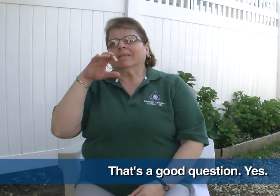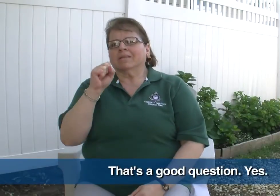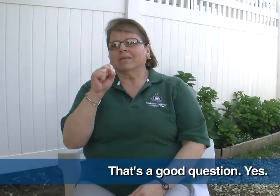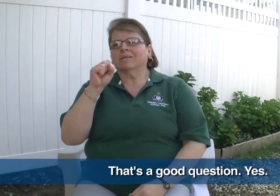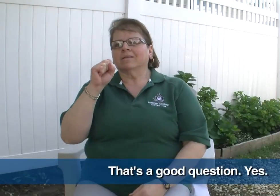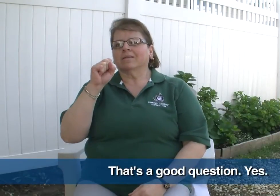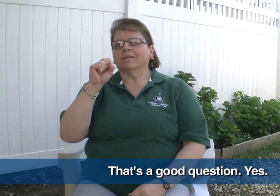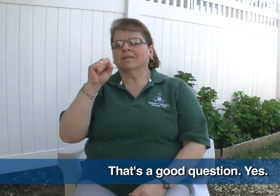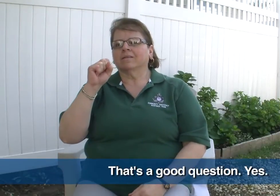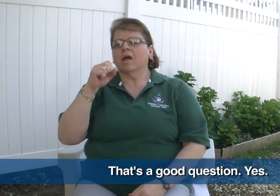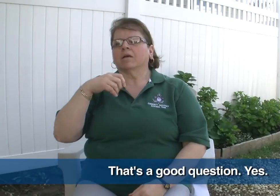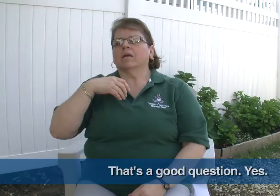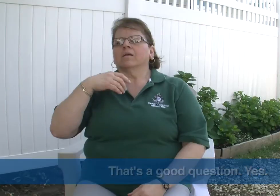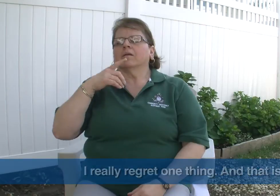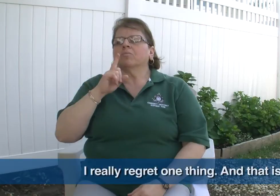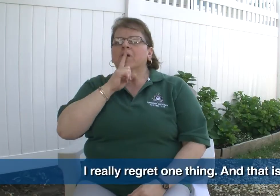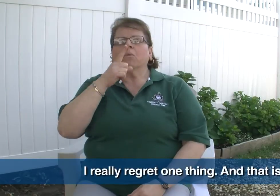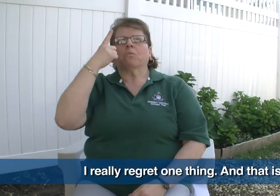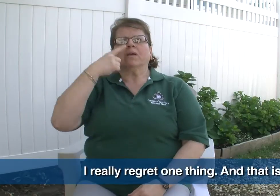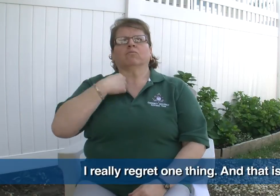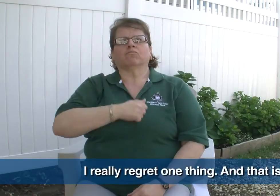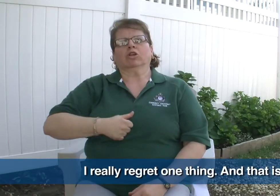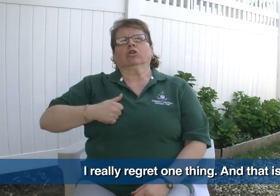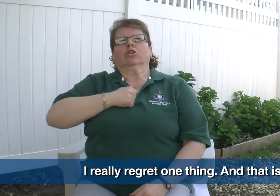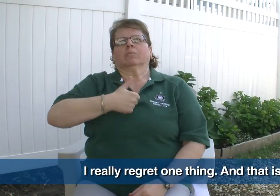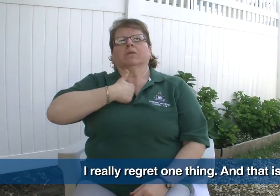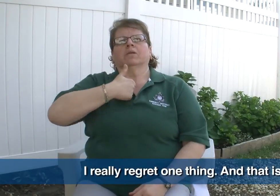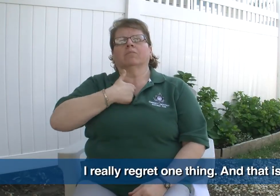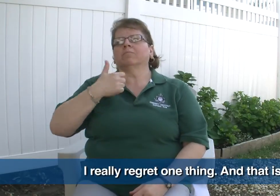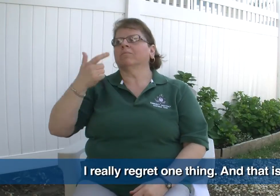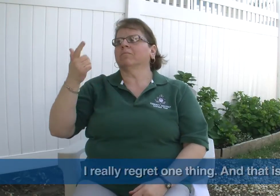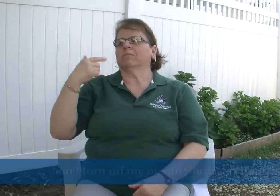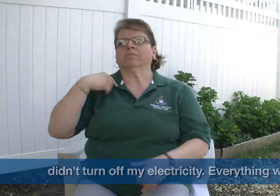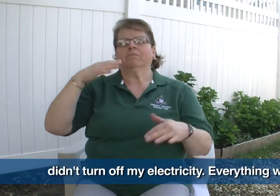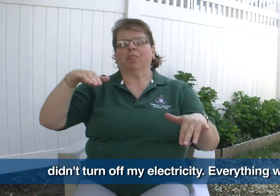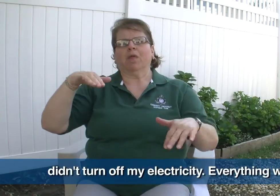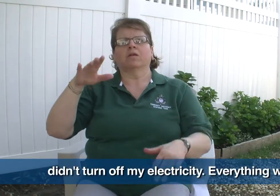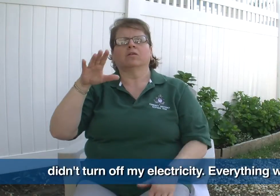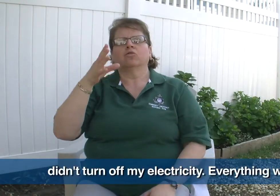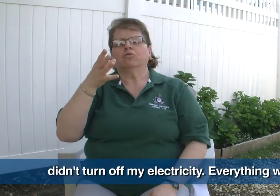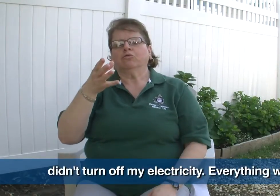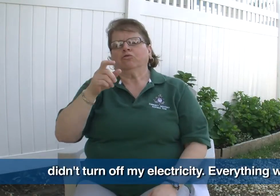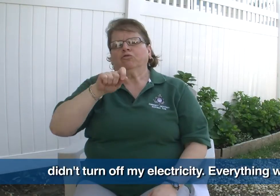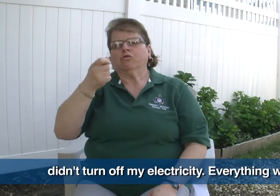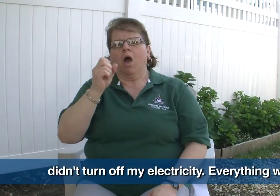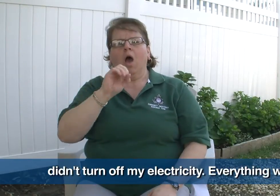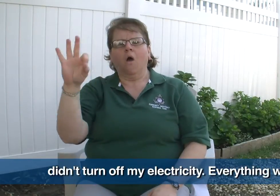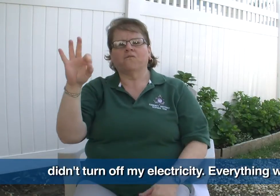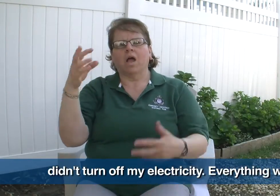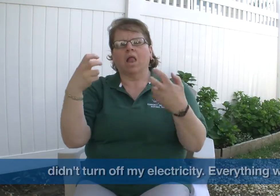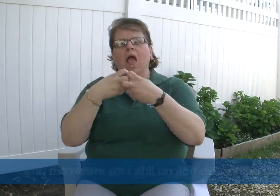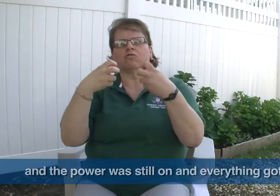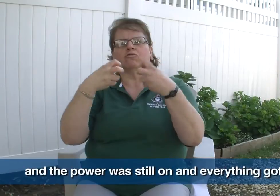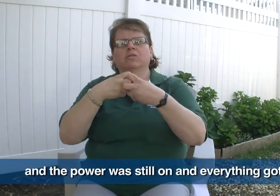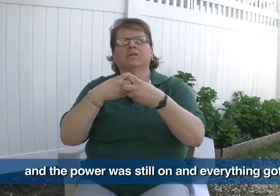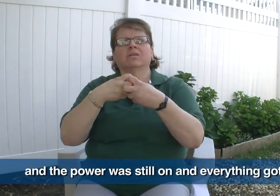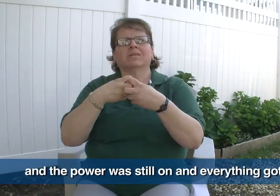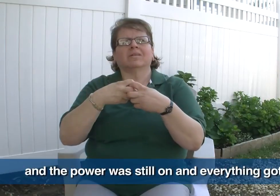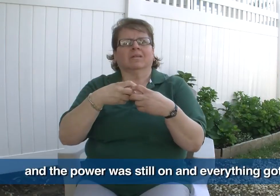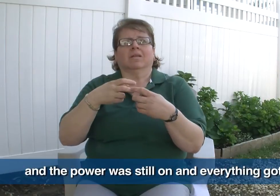Yes. I really regret one thing, and that is I didn't turn off my electricity. Everything was wet, the power was still on, and everything